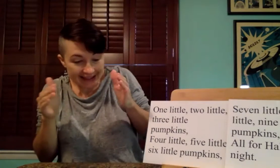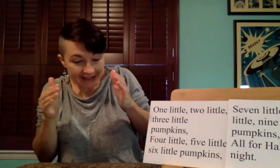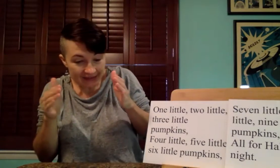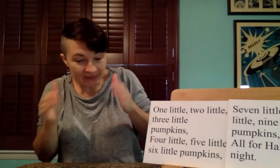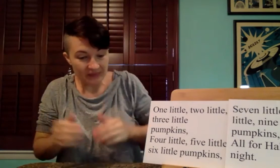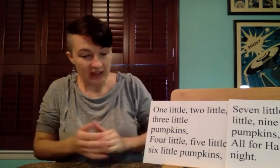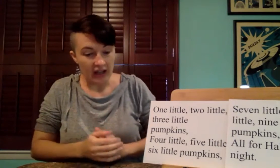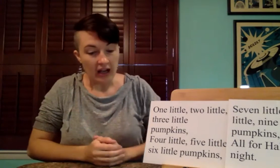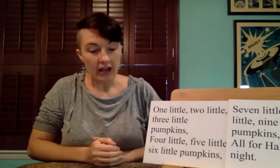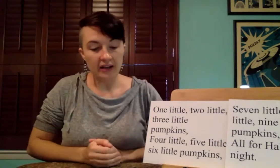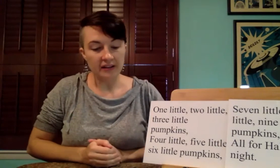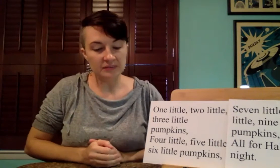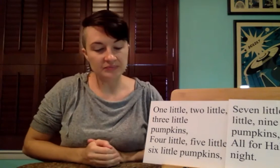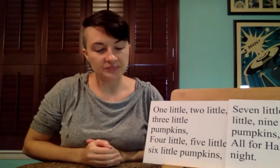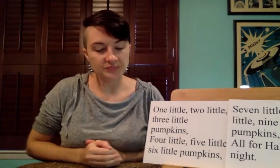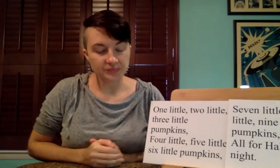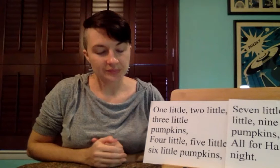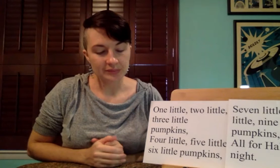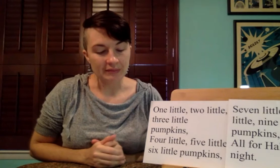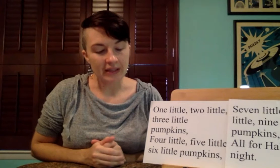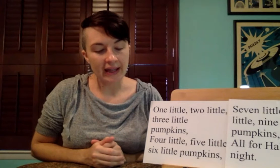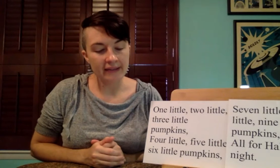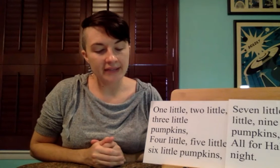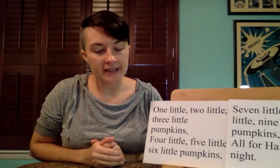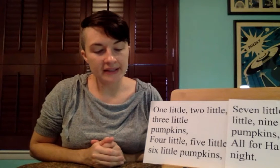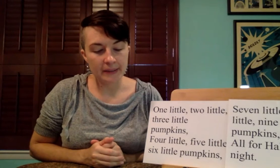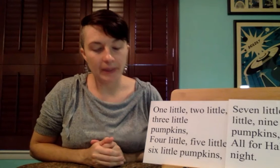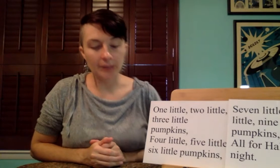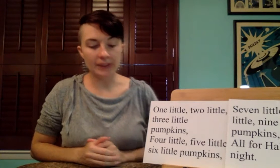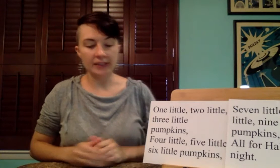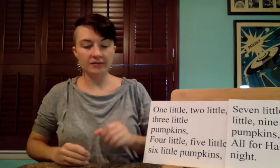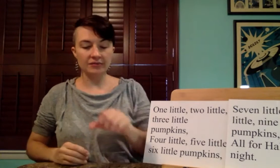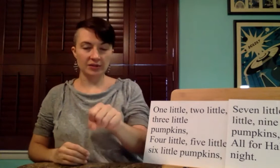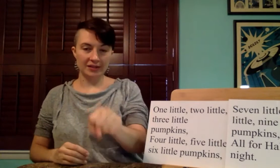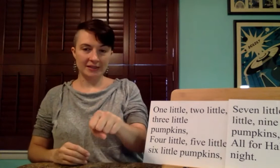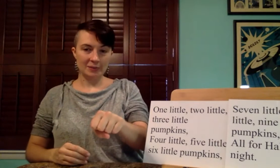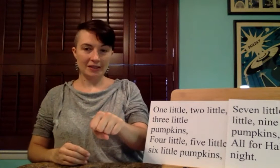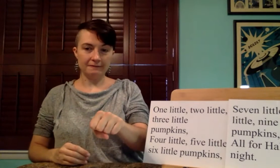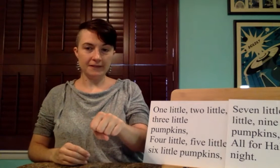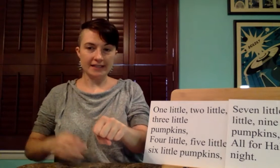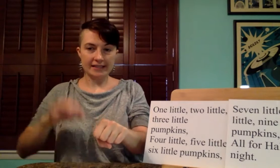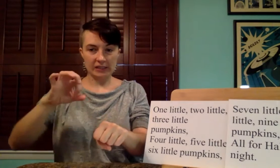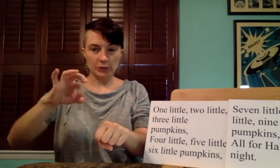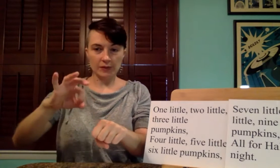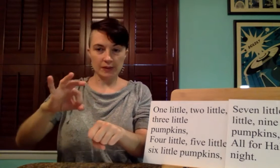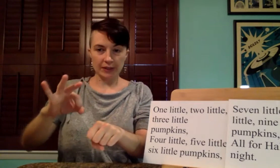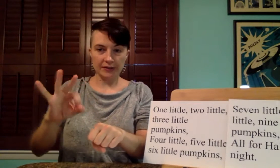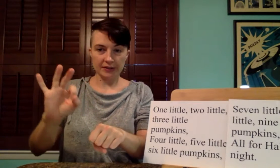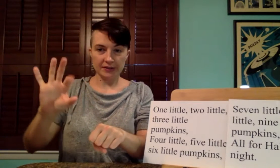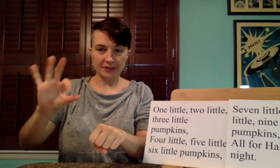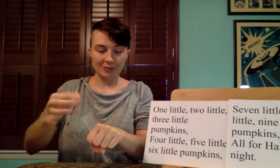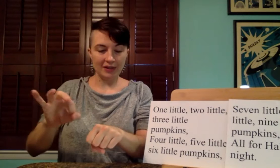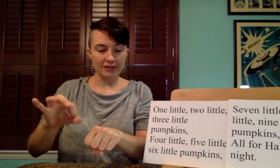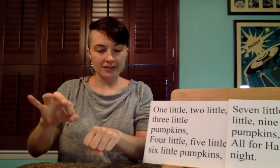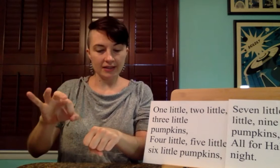little. And then pumpkin, make a fist, and we use our other thumb and